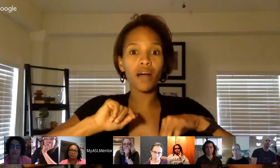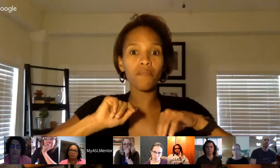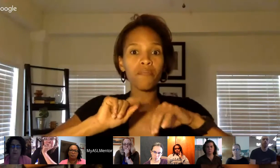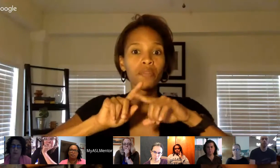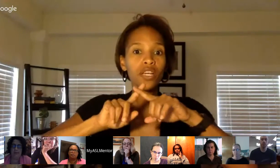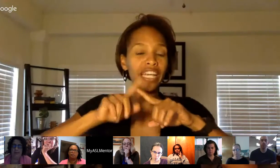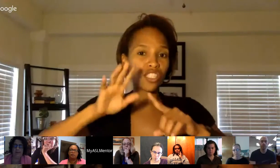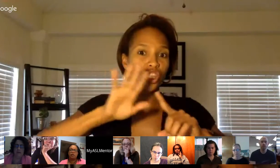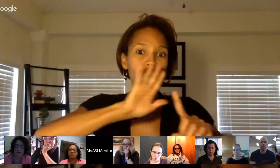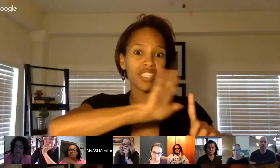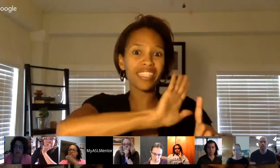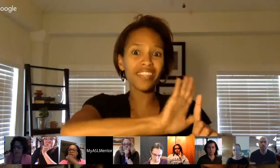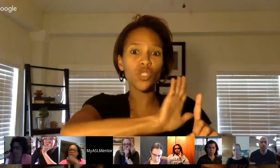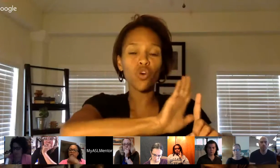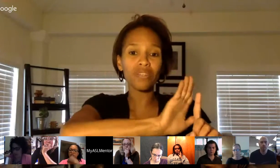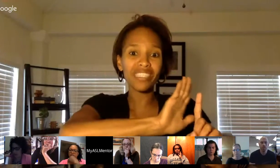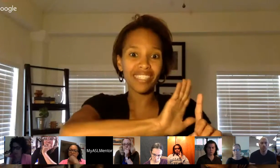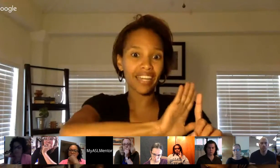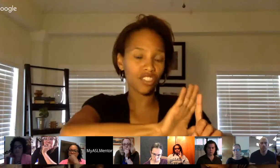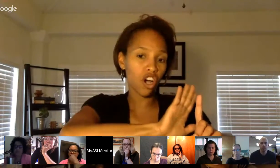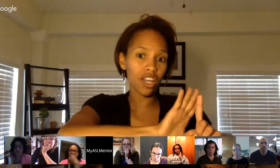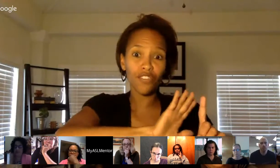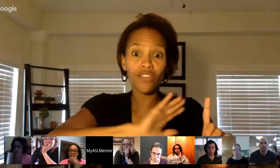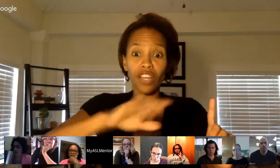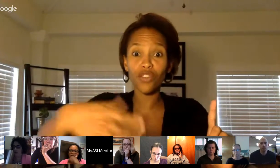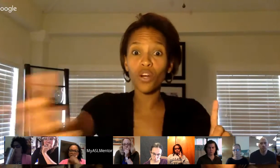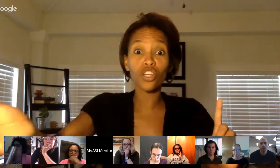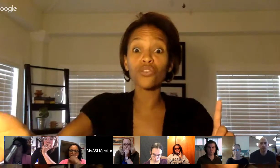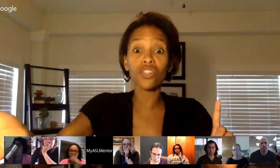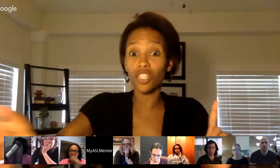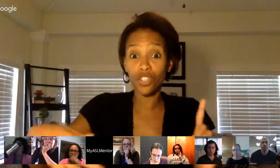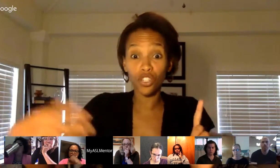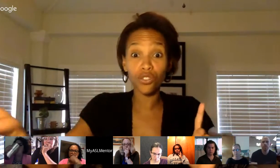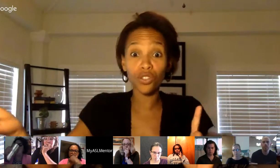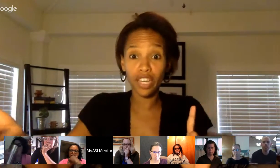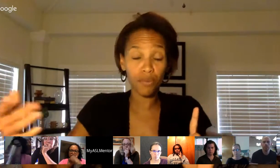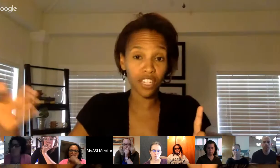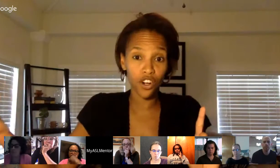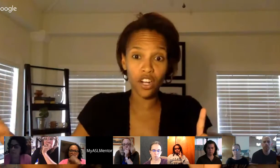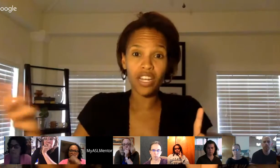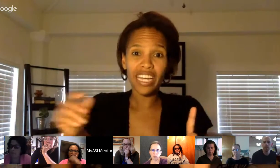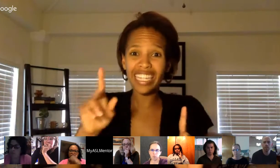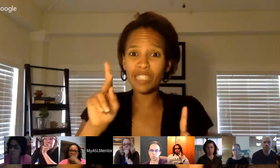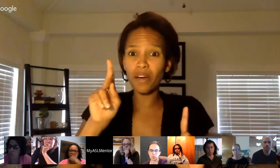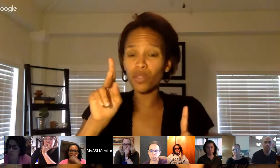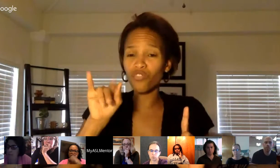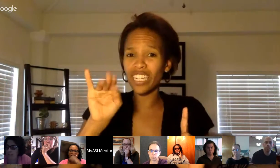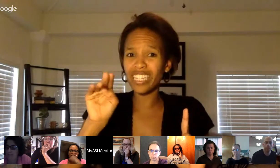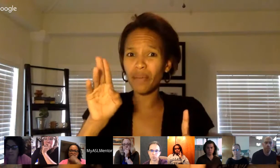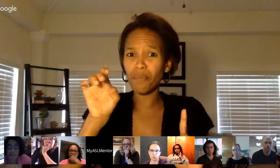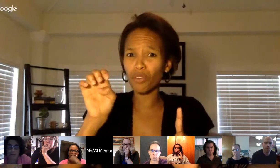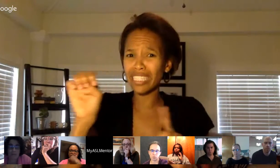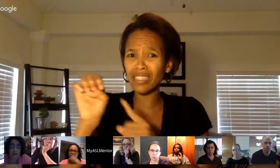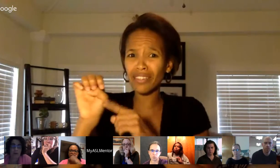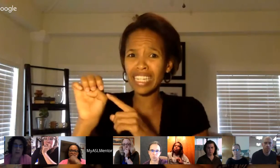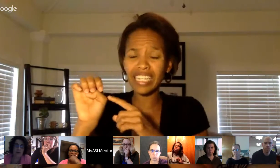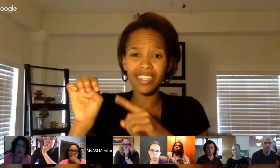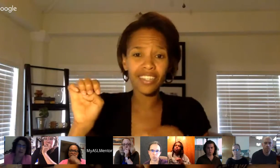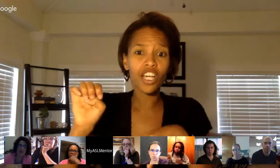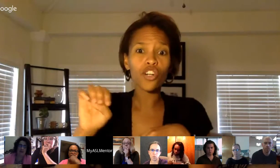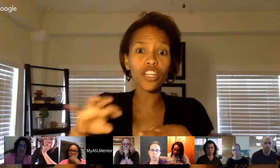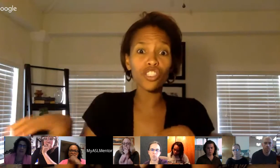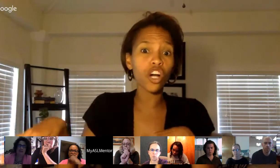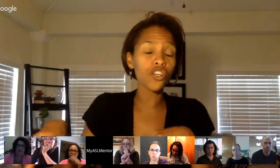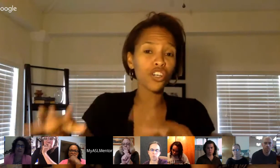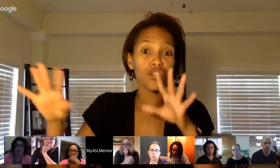But it's this woman's TED Talk. If you want to Google it, you can Google Kimberly. It's spelled funny, Kimberly with an